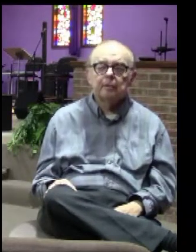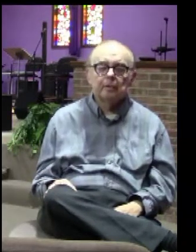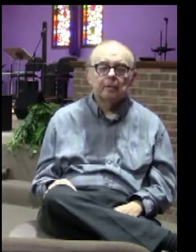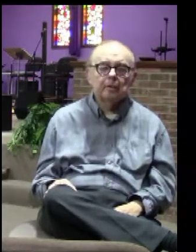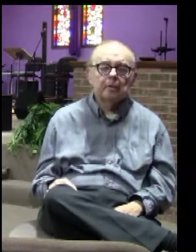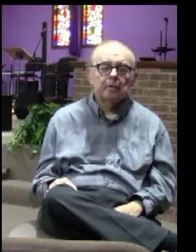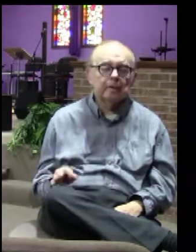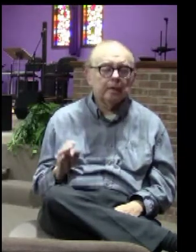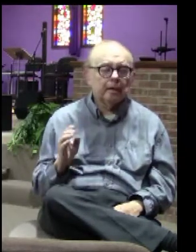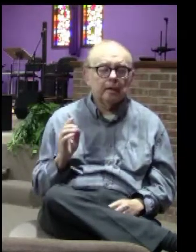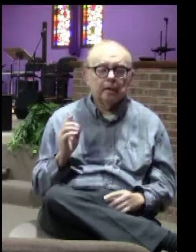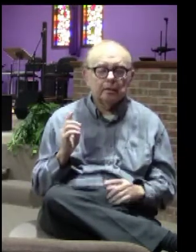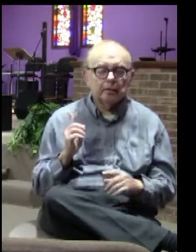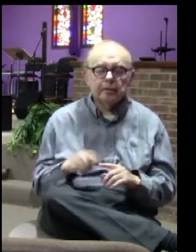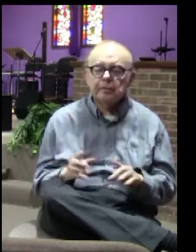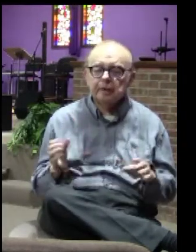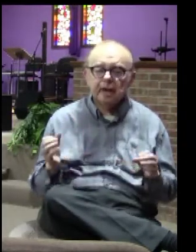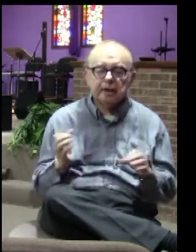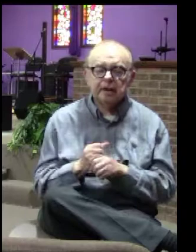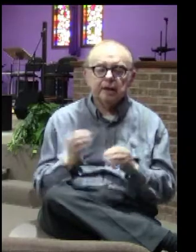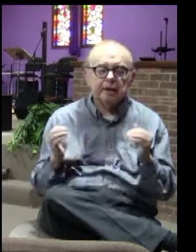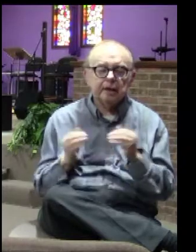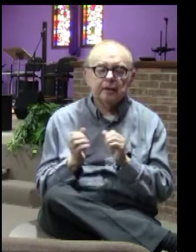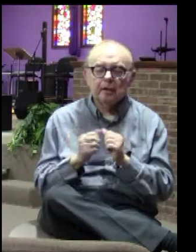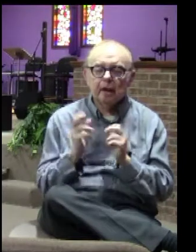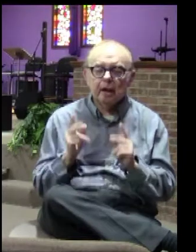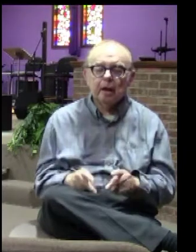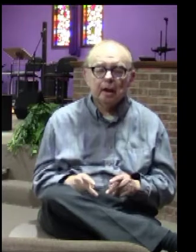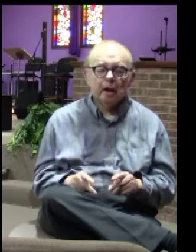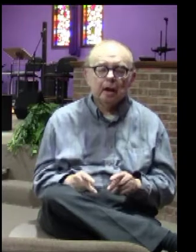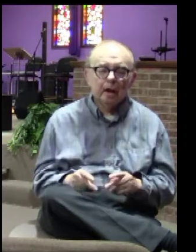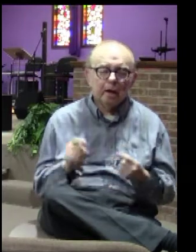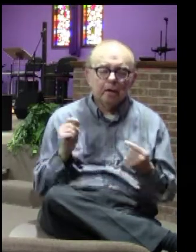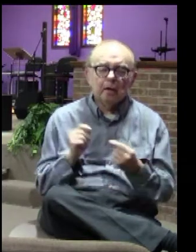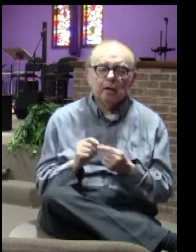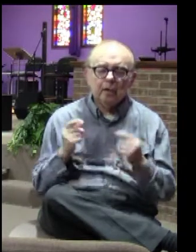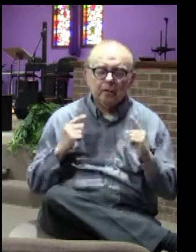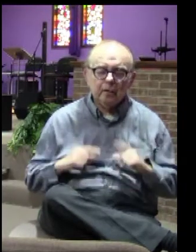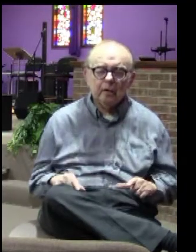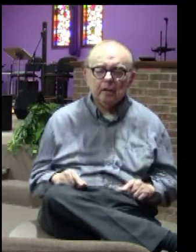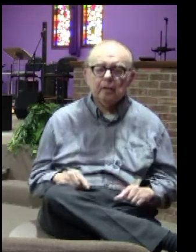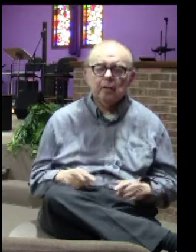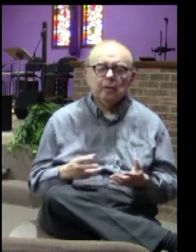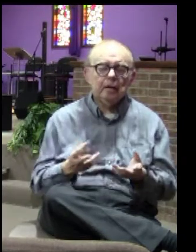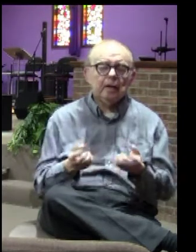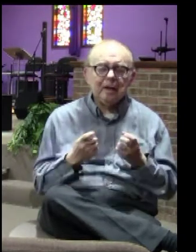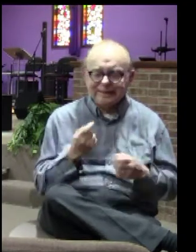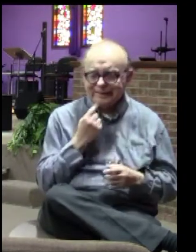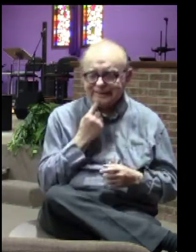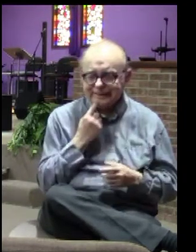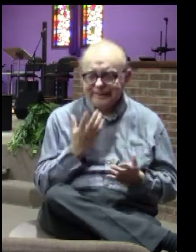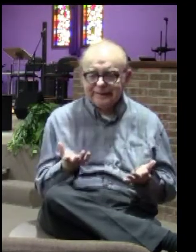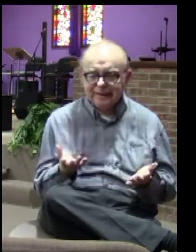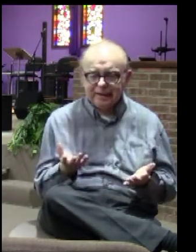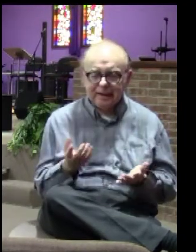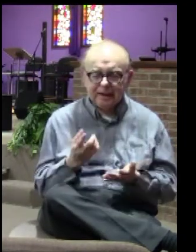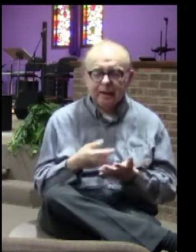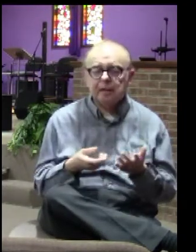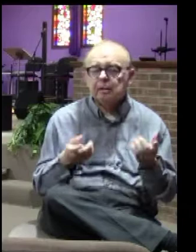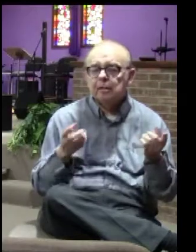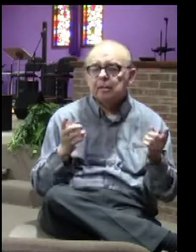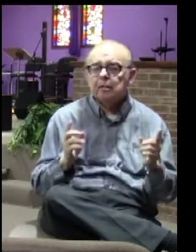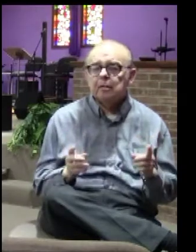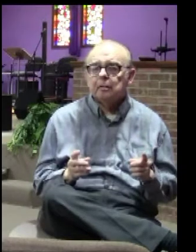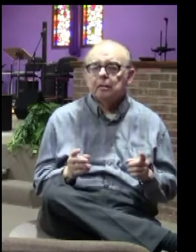And you can't get even with them. There's things like revenge, like lust, greed, envy. And what ends up